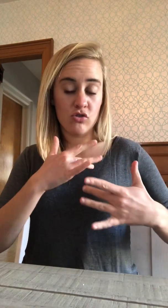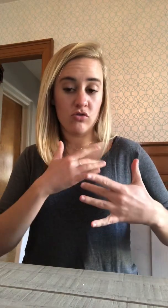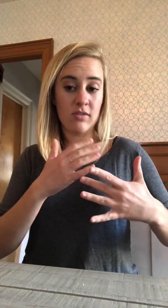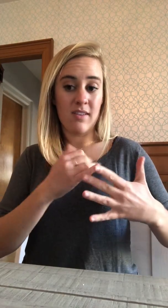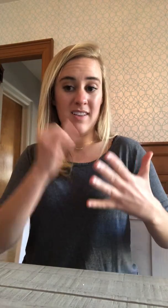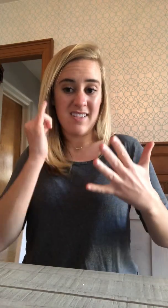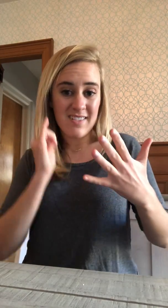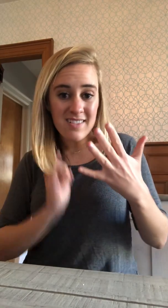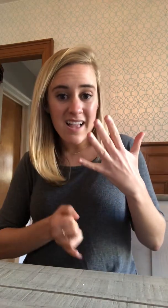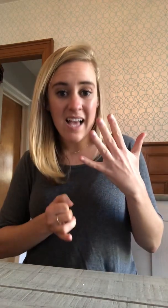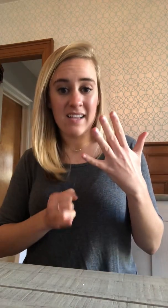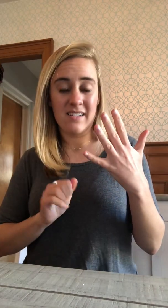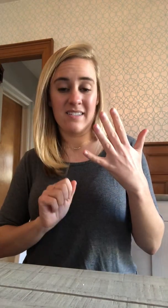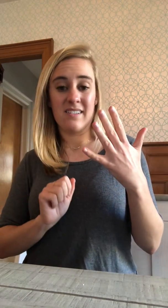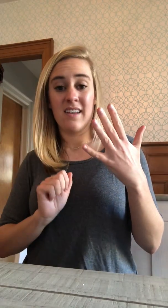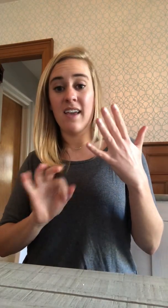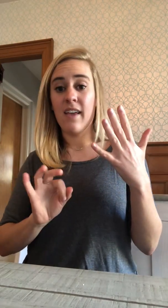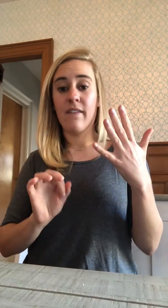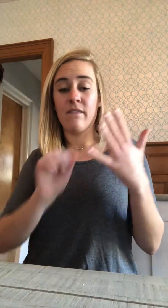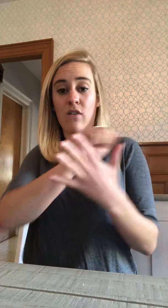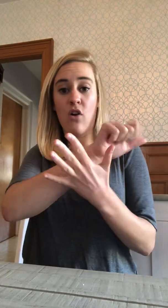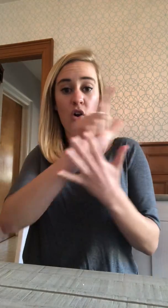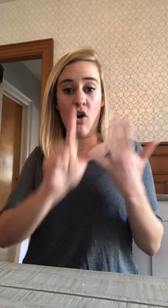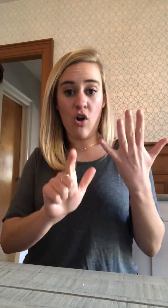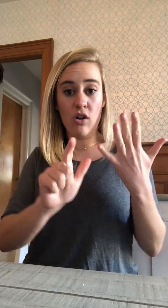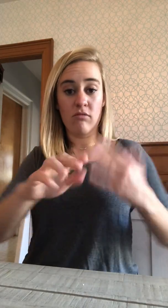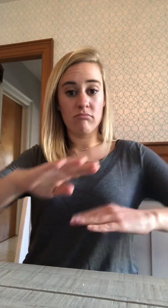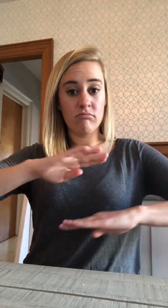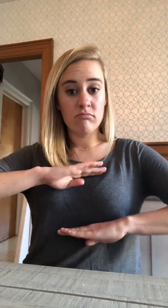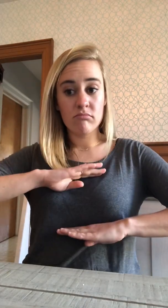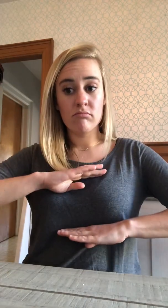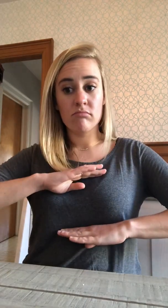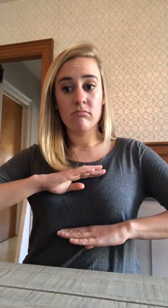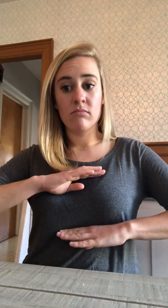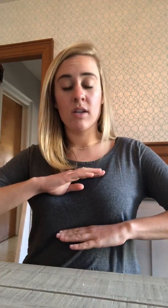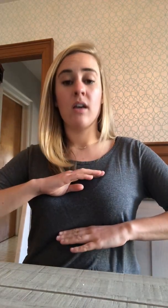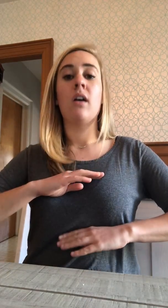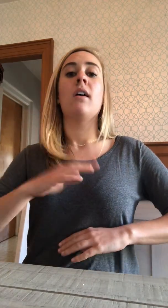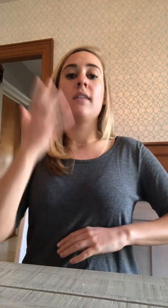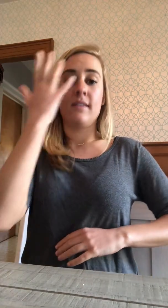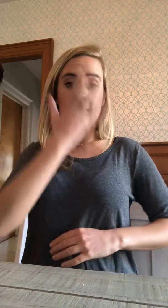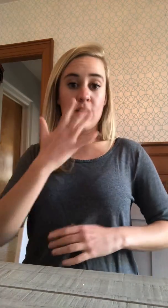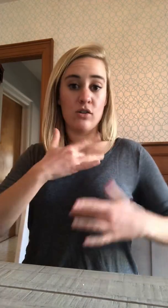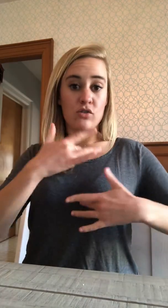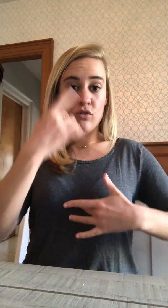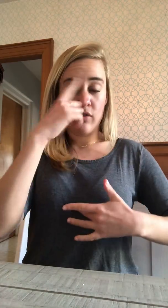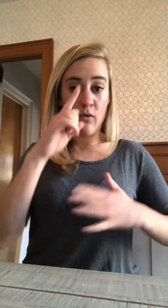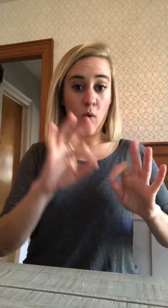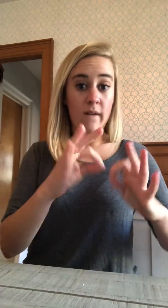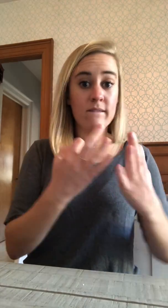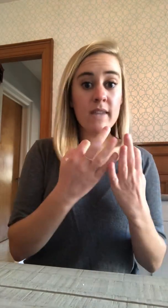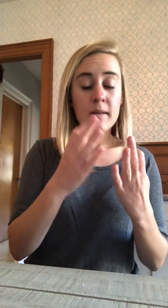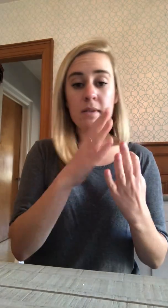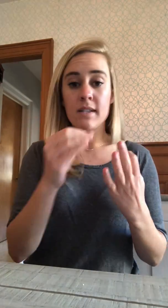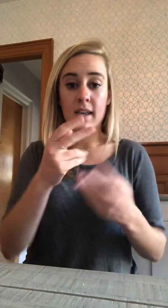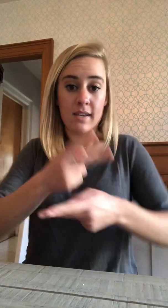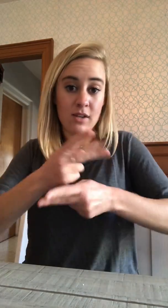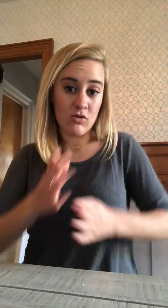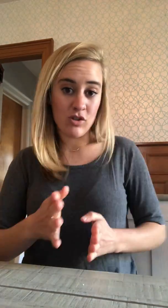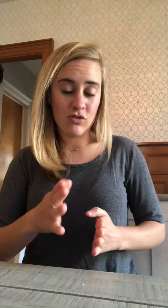if all of those things are met, the aesthetic concerns of the family and caregivers. Okay, yes, we understand you want us to